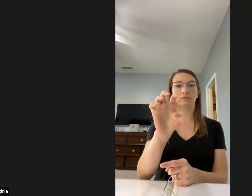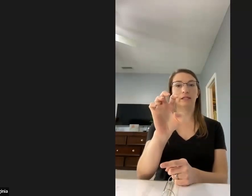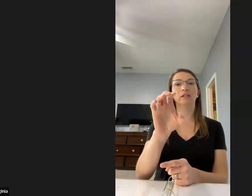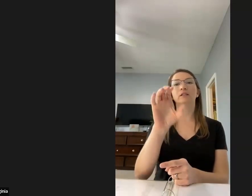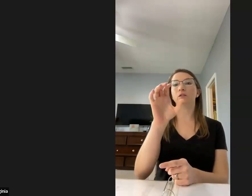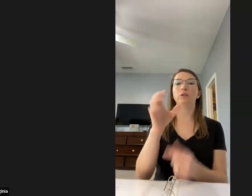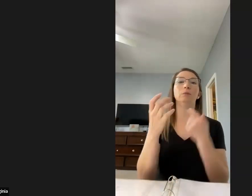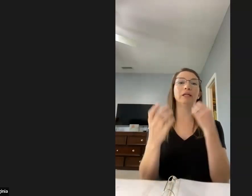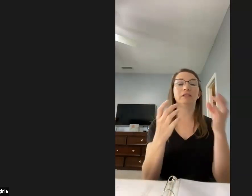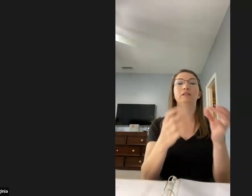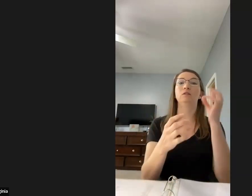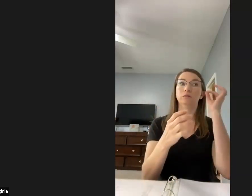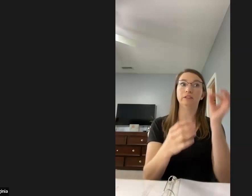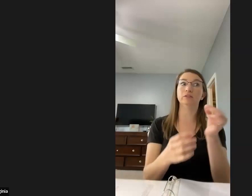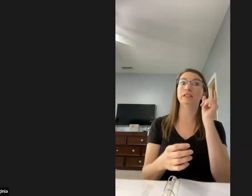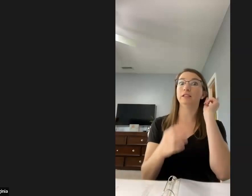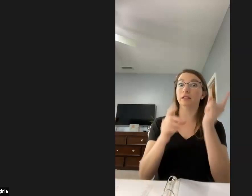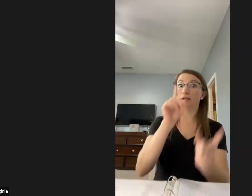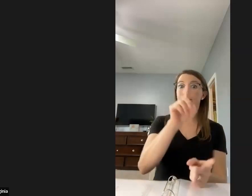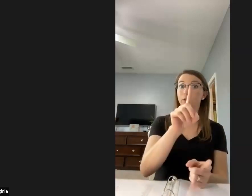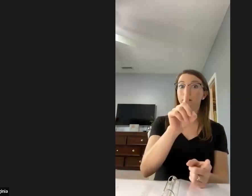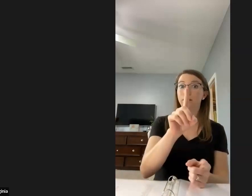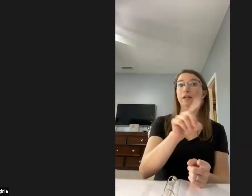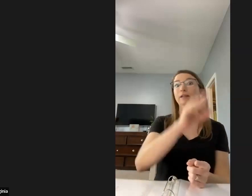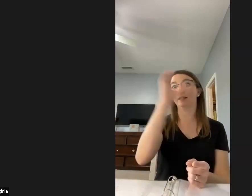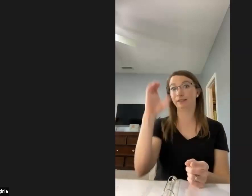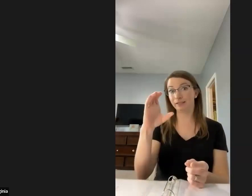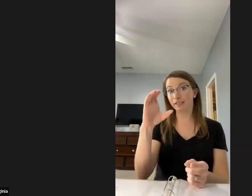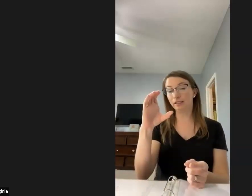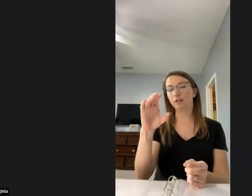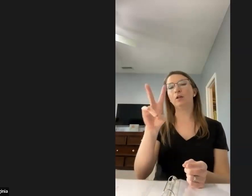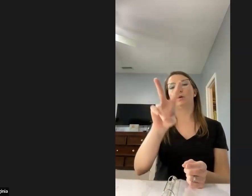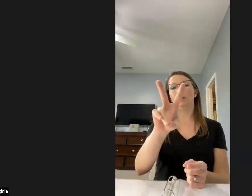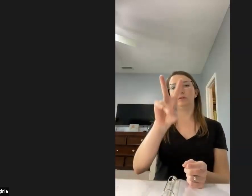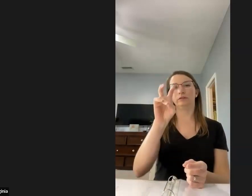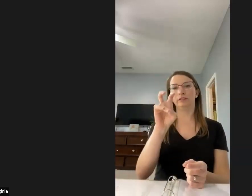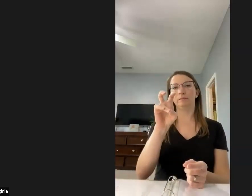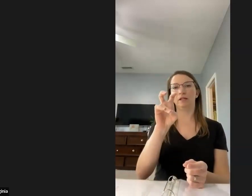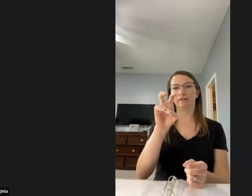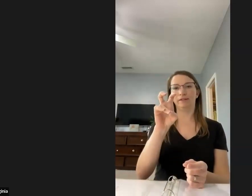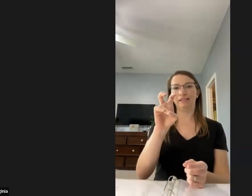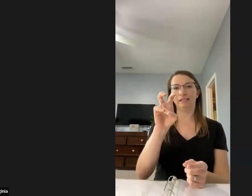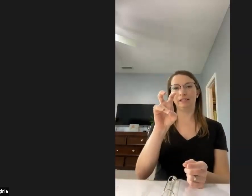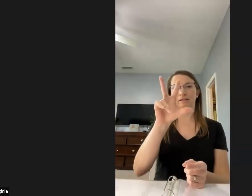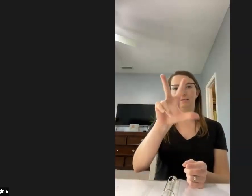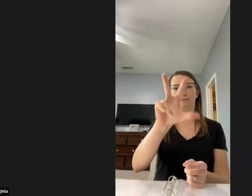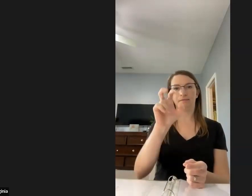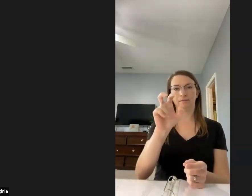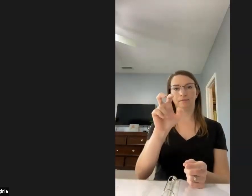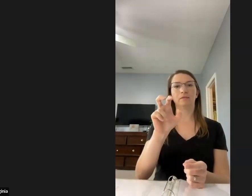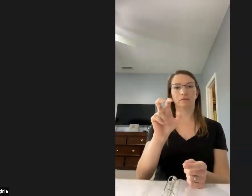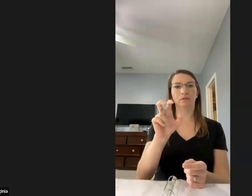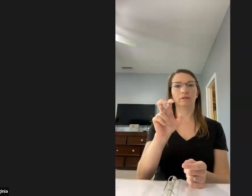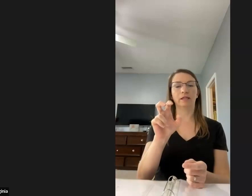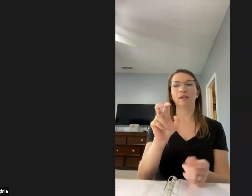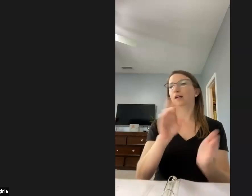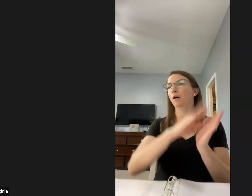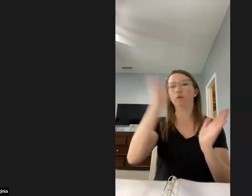Okay, so you'll either see the number and then a C, or you'll see the modified C. Okay, all the way